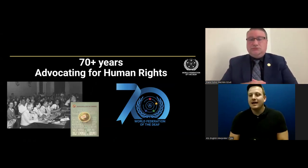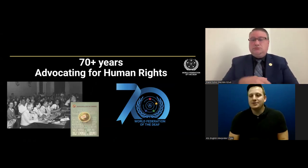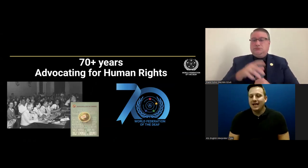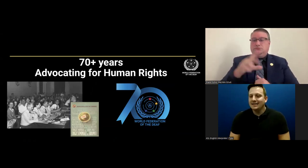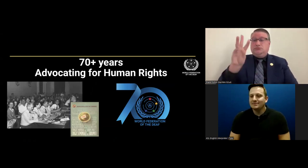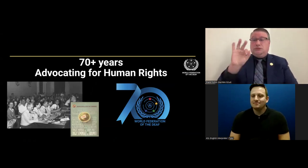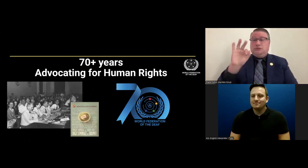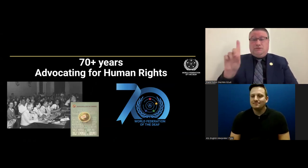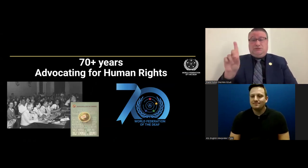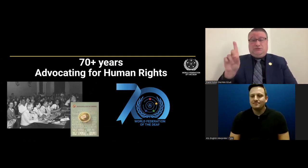should add.